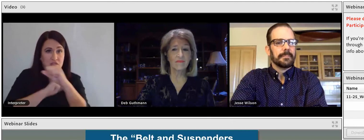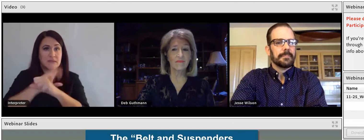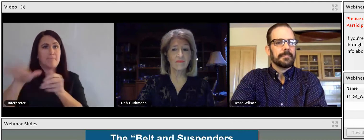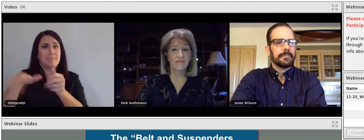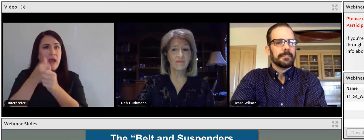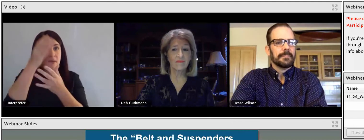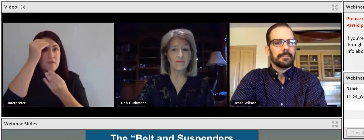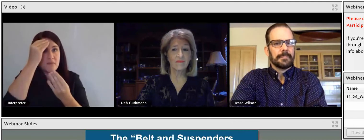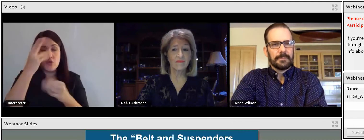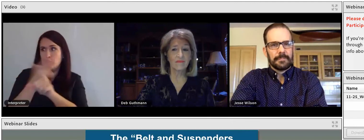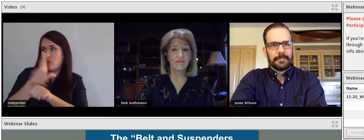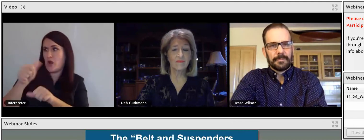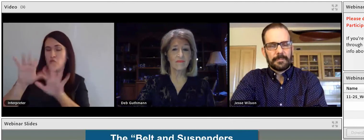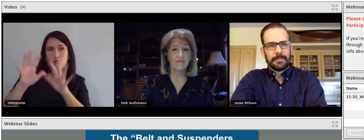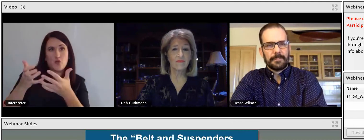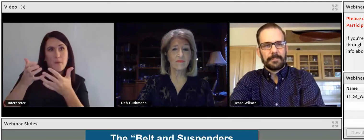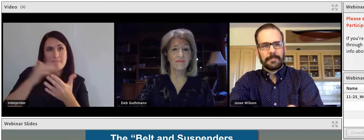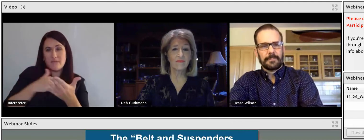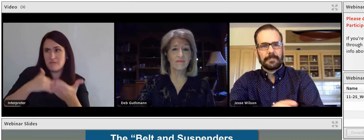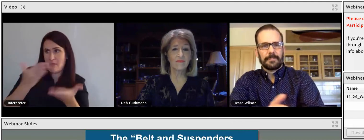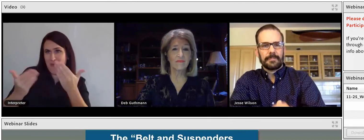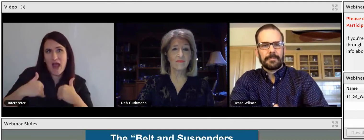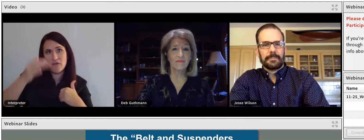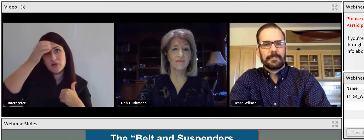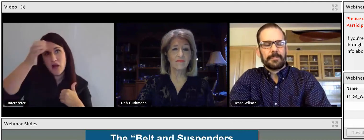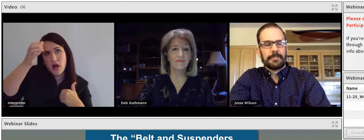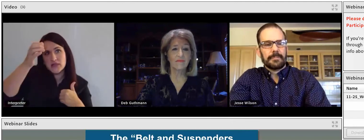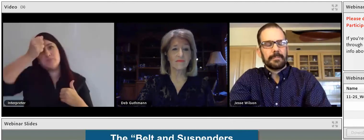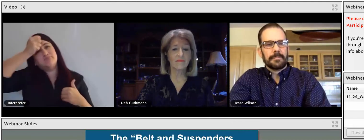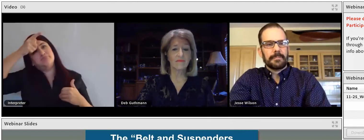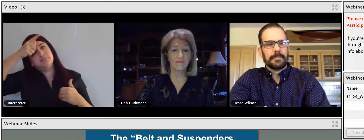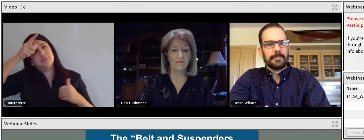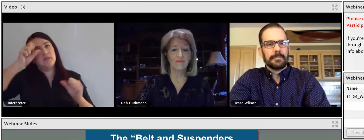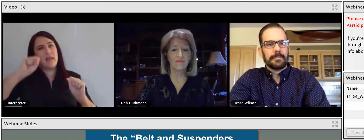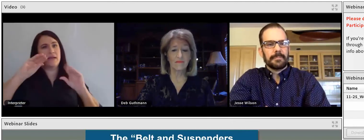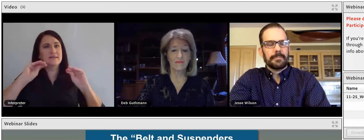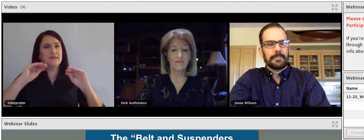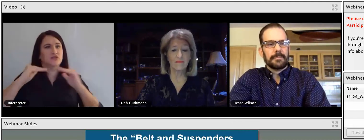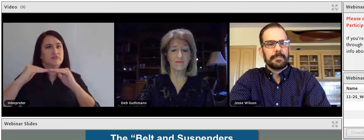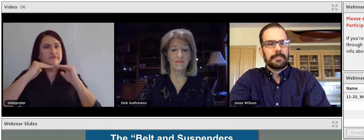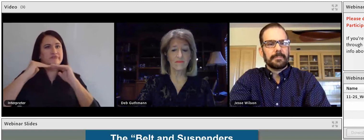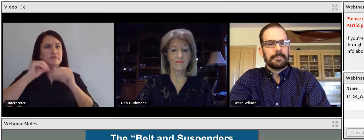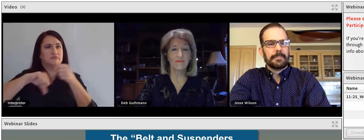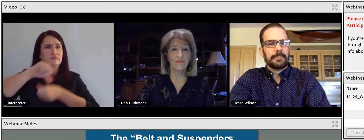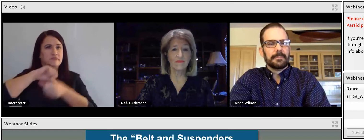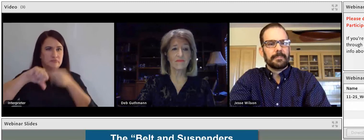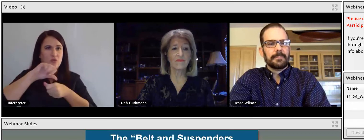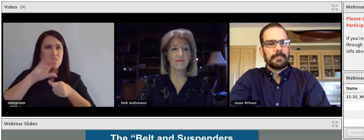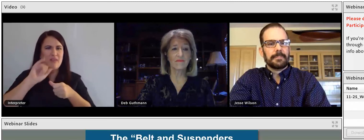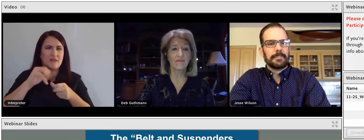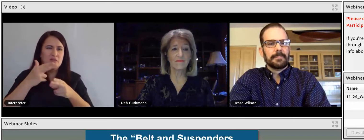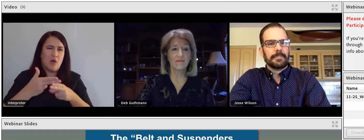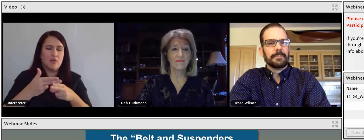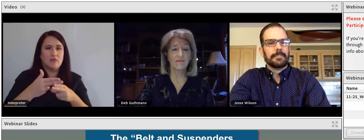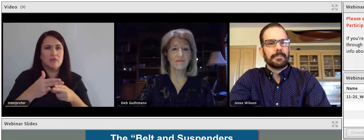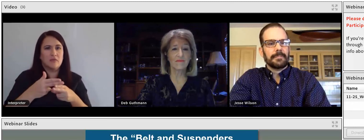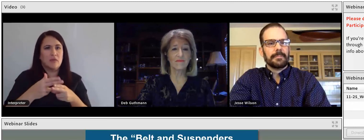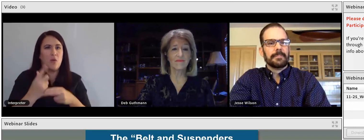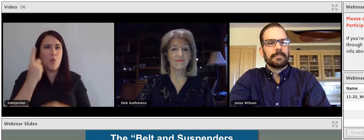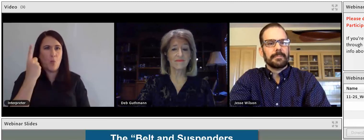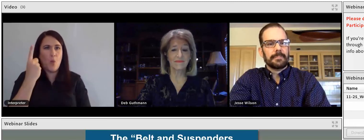group members who might have a concept down to teach somebody else, which Neil Glickman refers to as the one